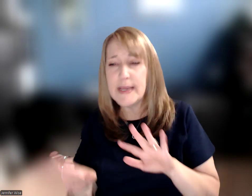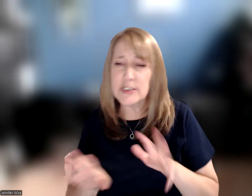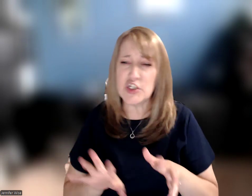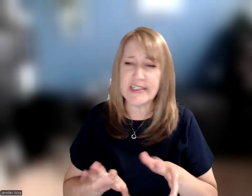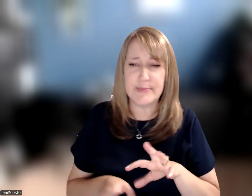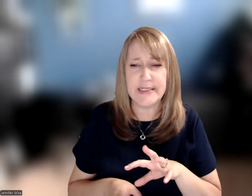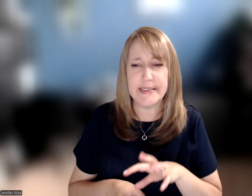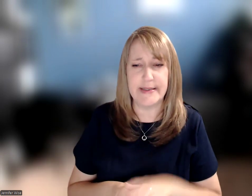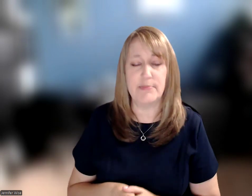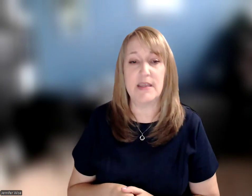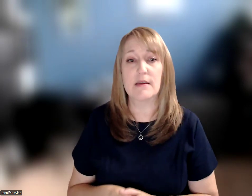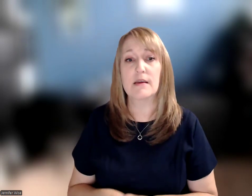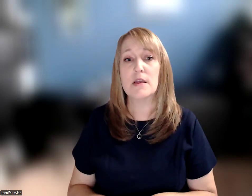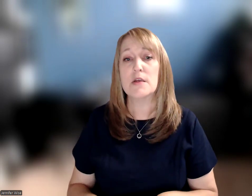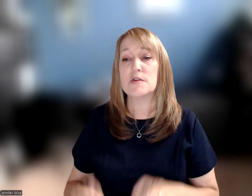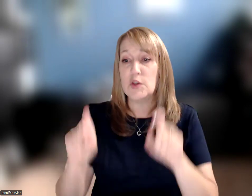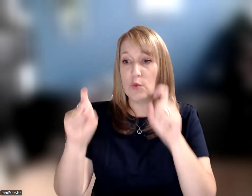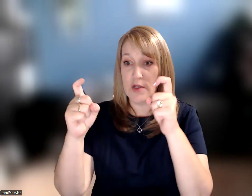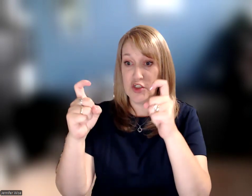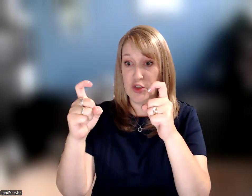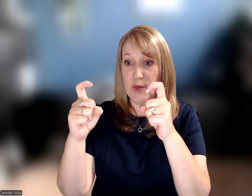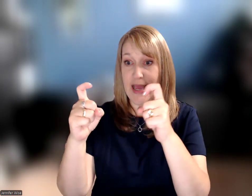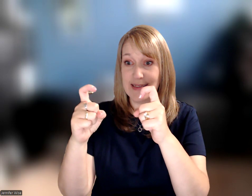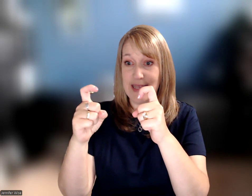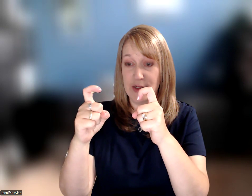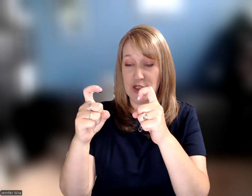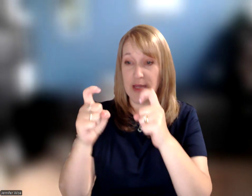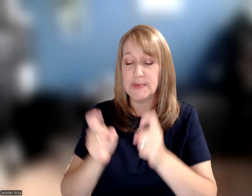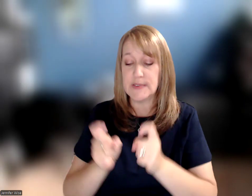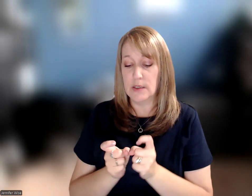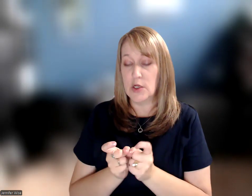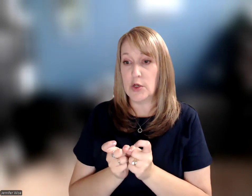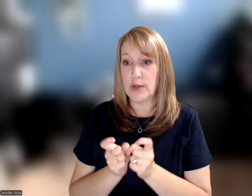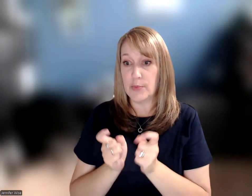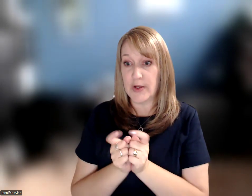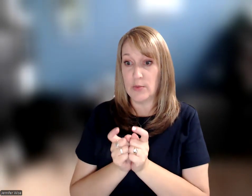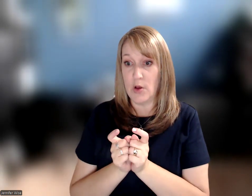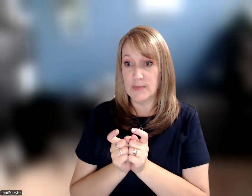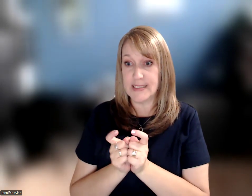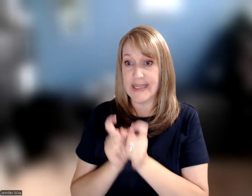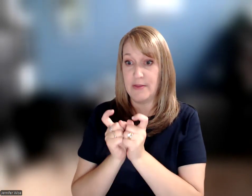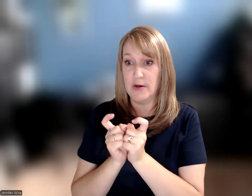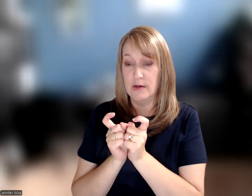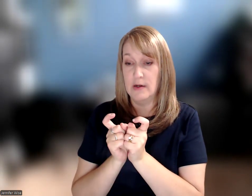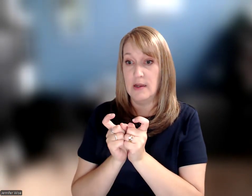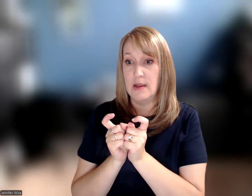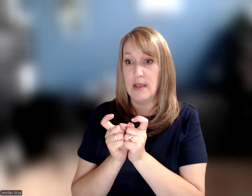an adjustment to something. So you want two X hand shapes. You're going to bring your palms together and